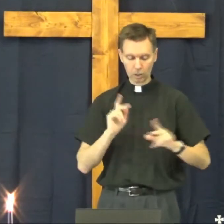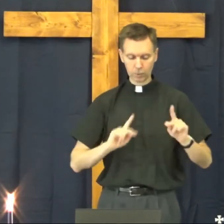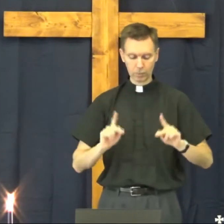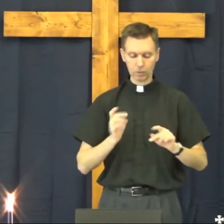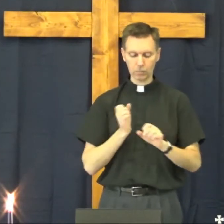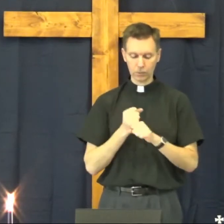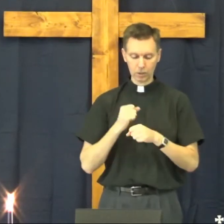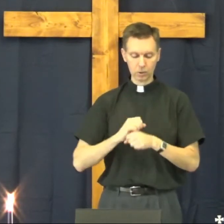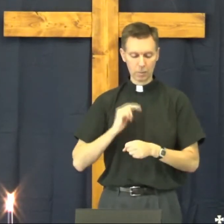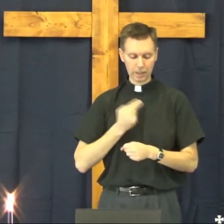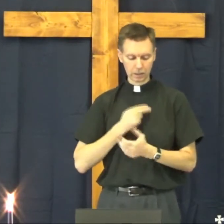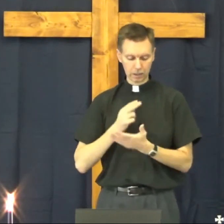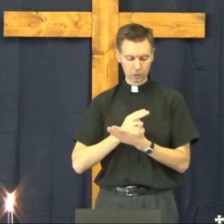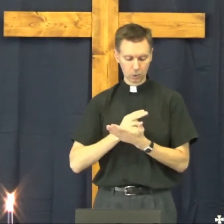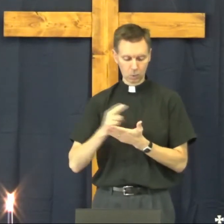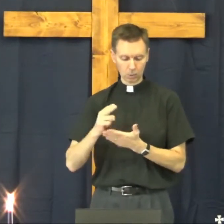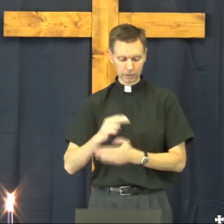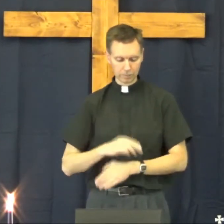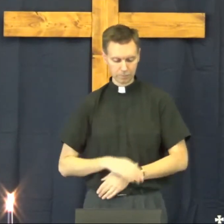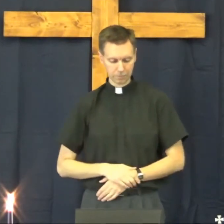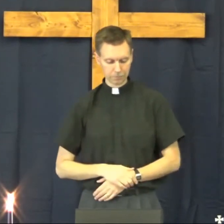people to make us.